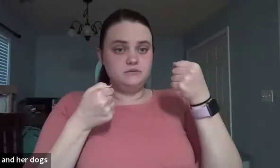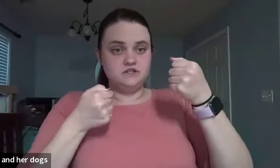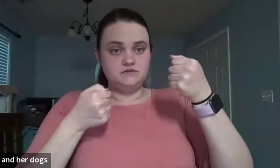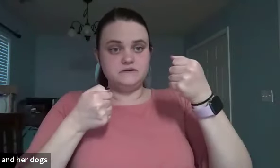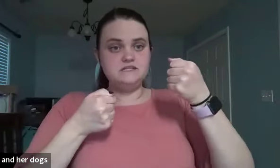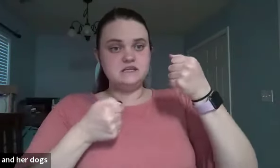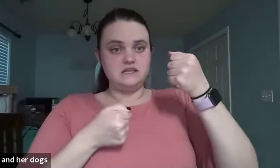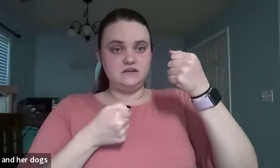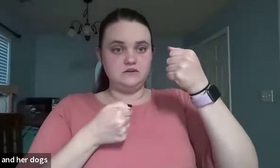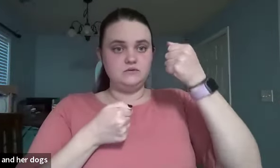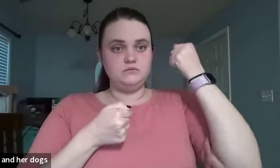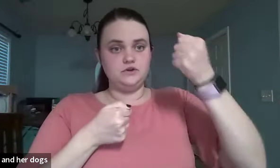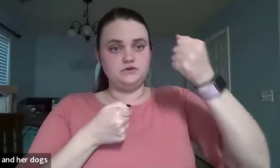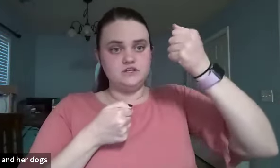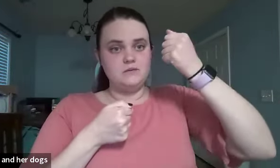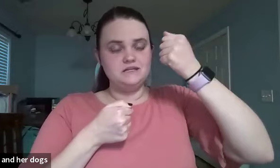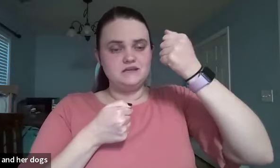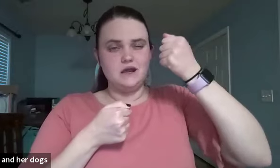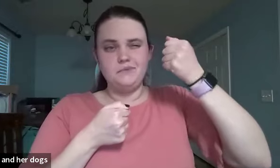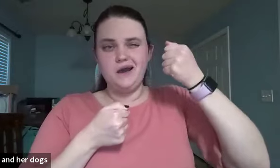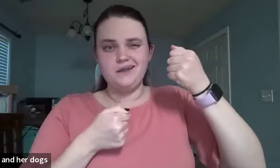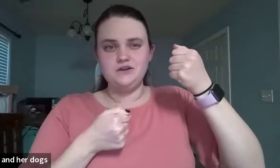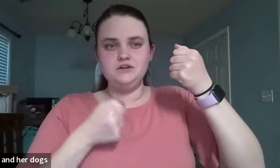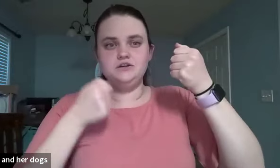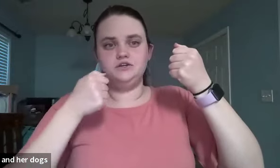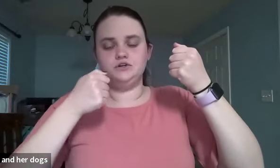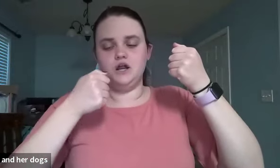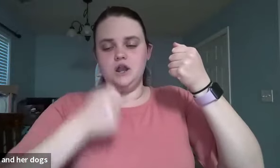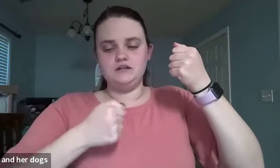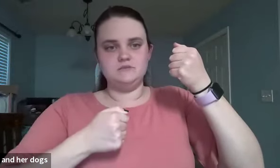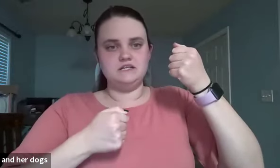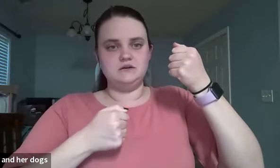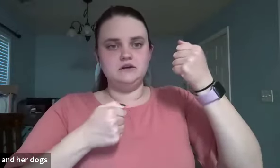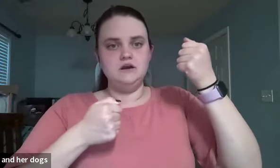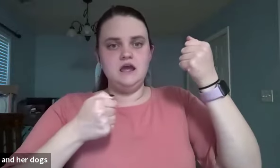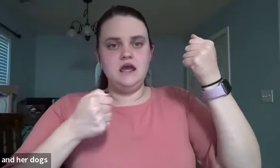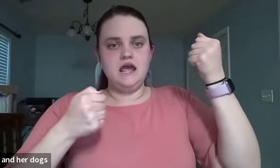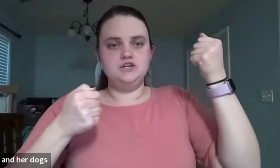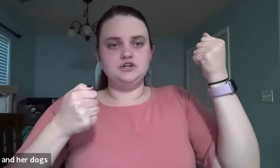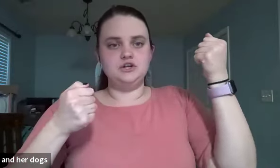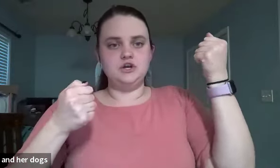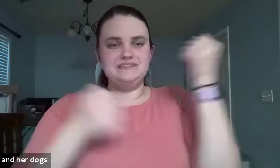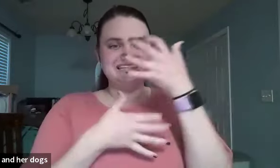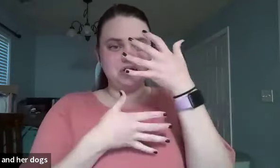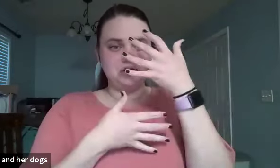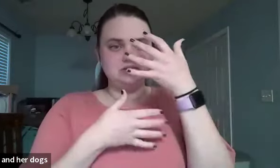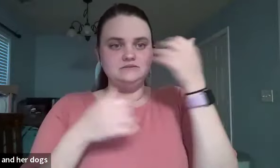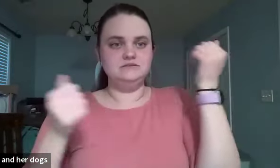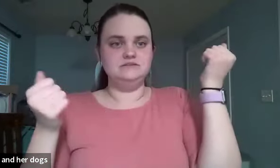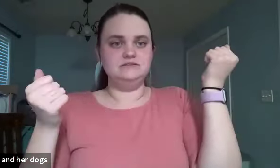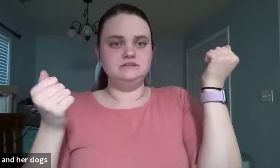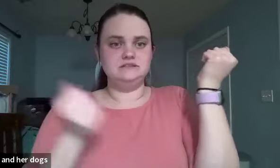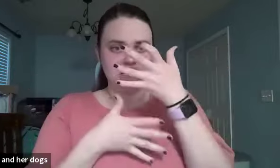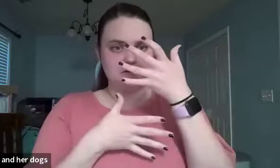with 2 fists, like here, your dominant's kind of up higher, your non-dominant's lower, and you're going to go scared,